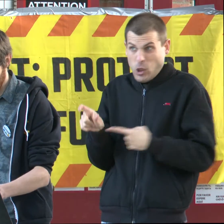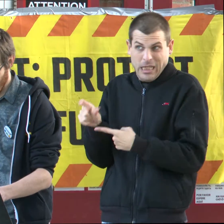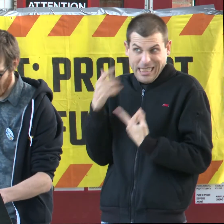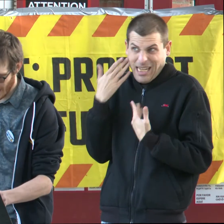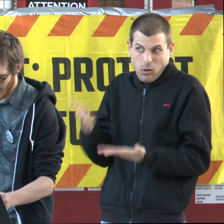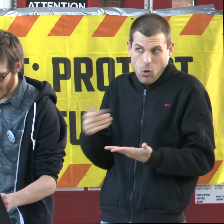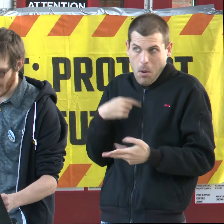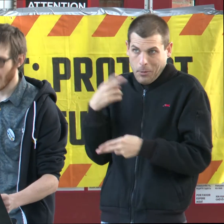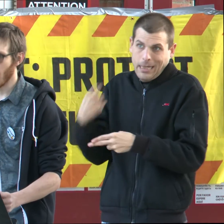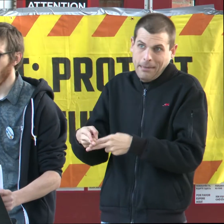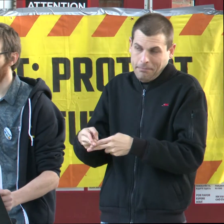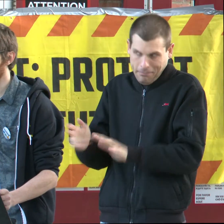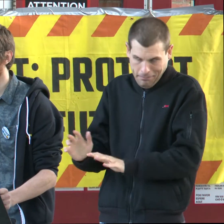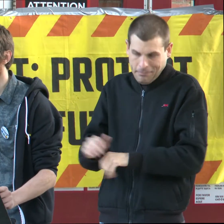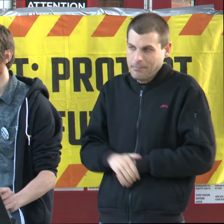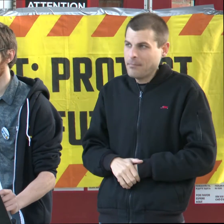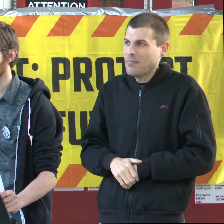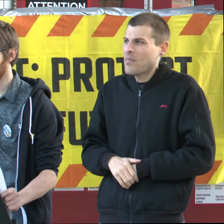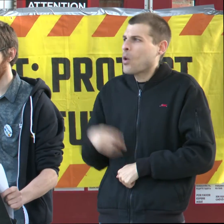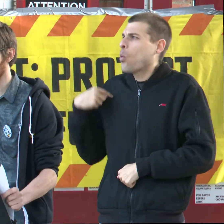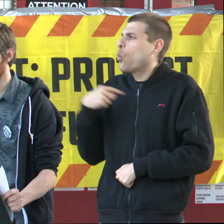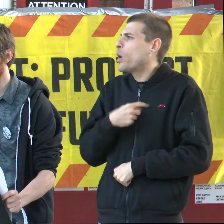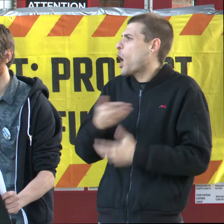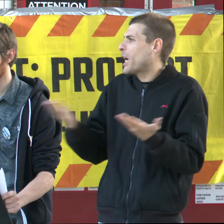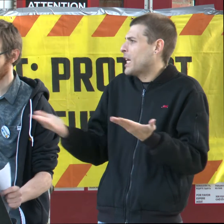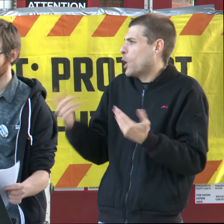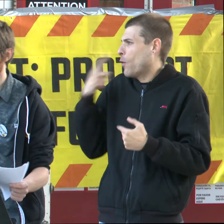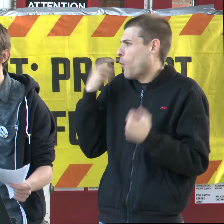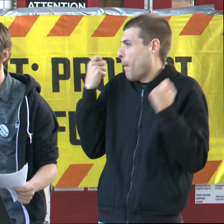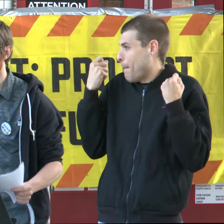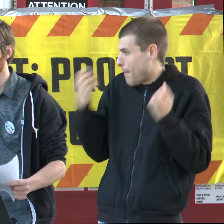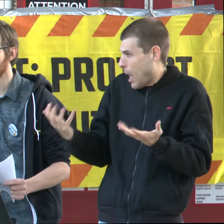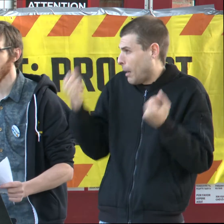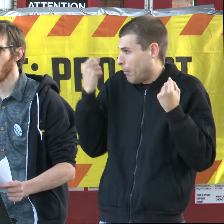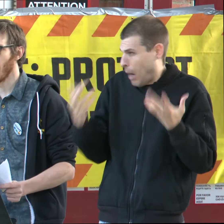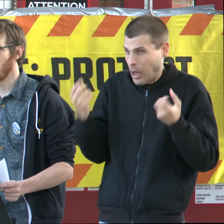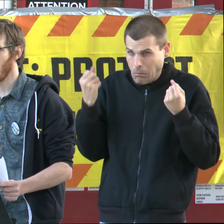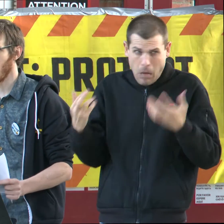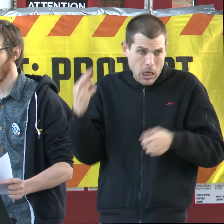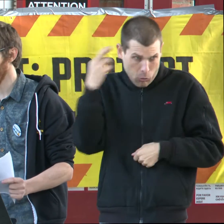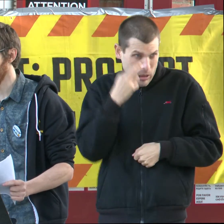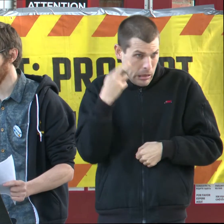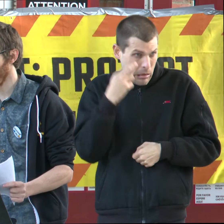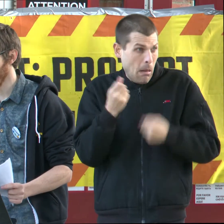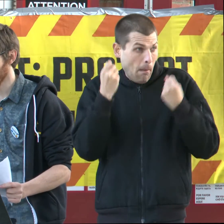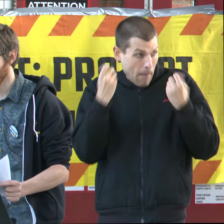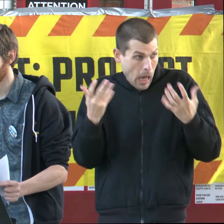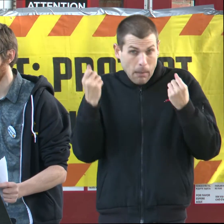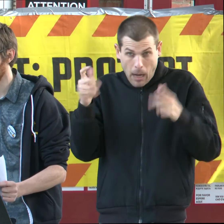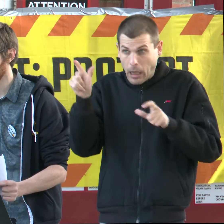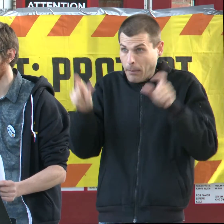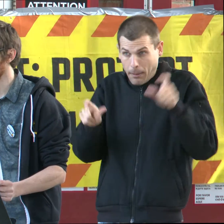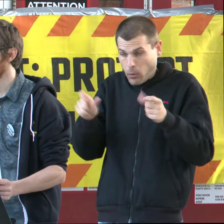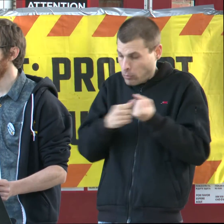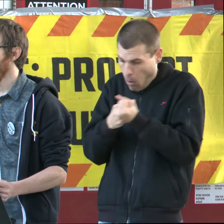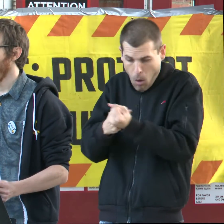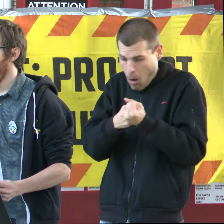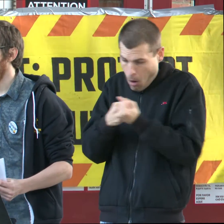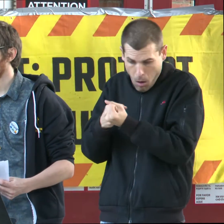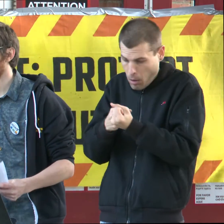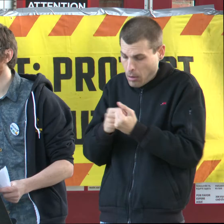this. We're all here for many reasons, and many people have played an enormous role. We stand on so many